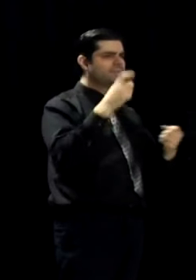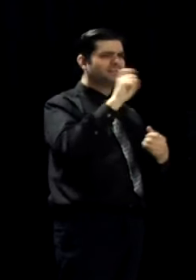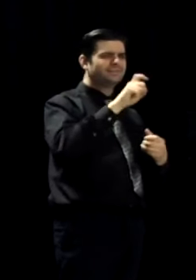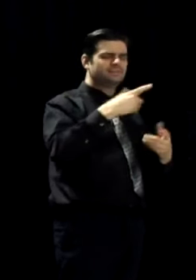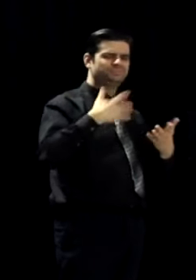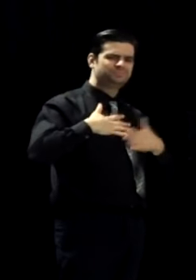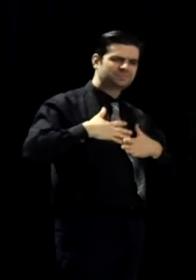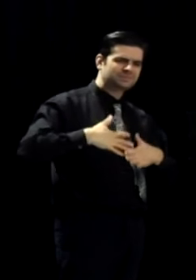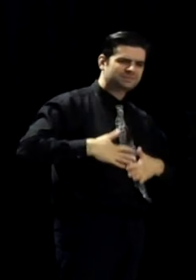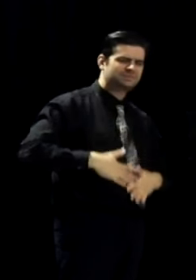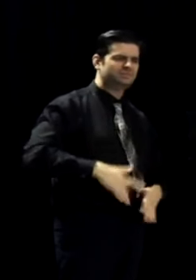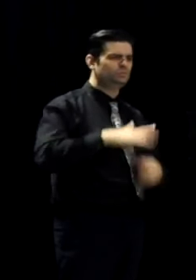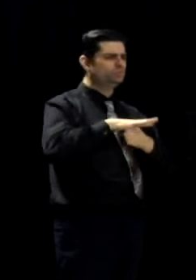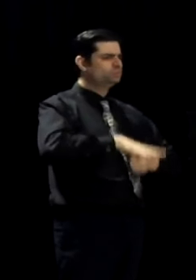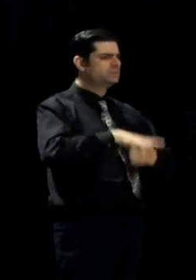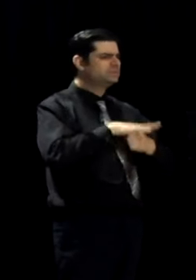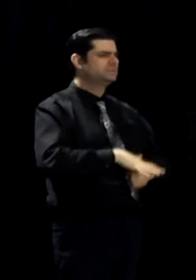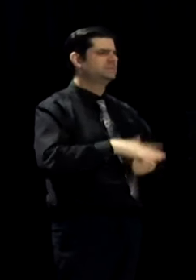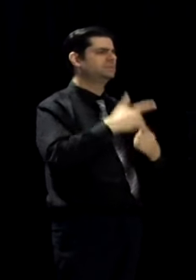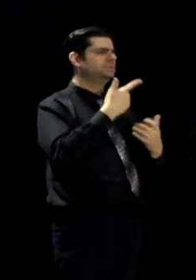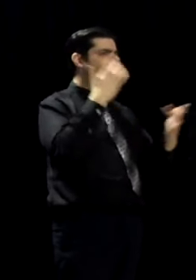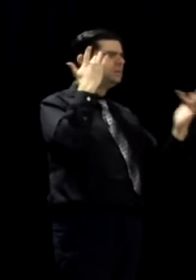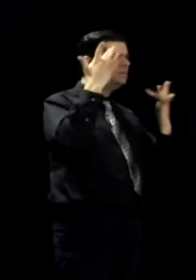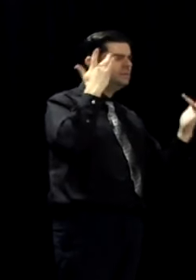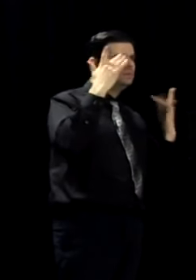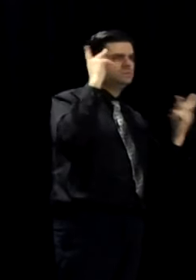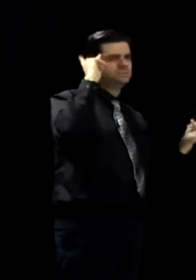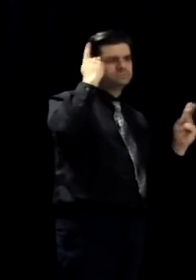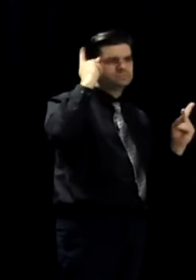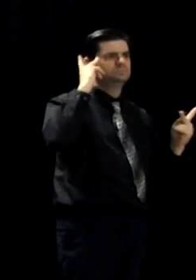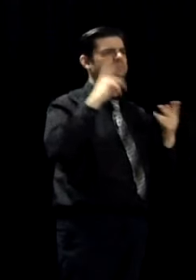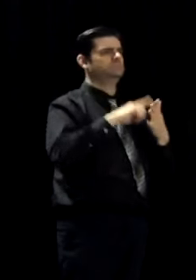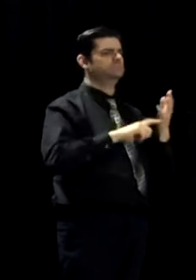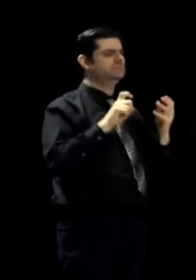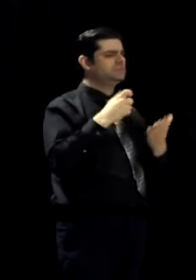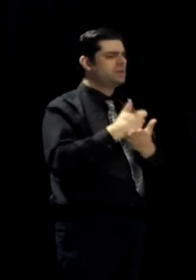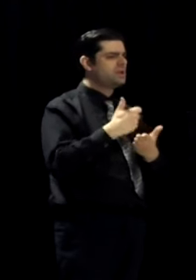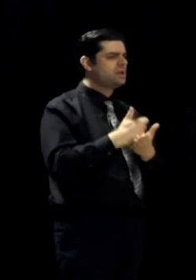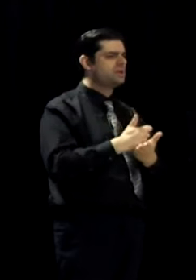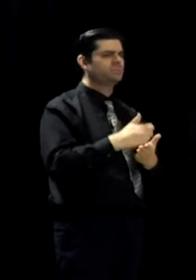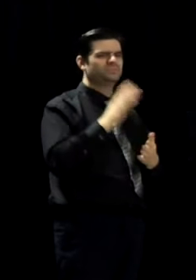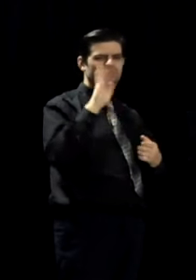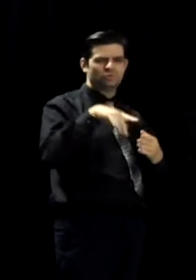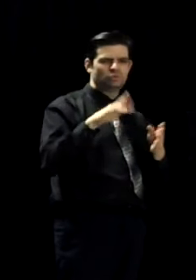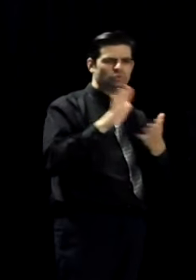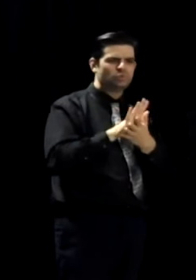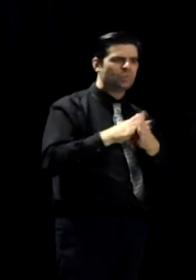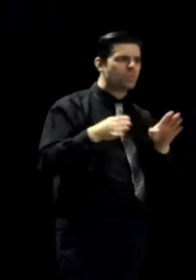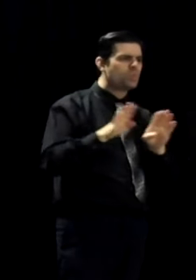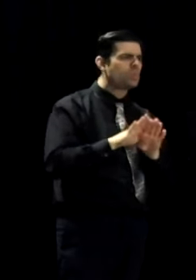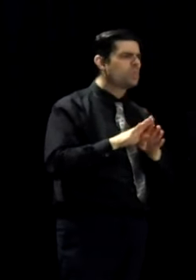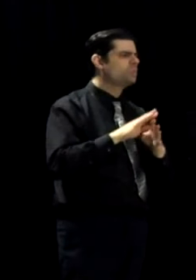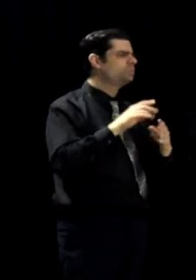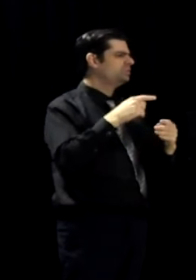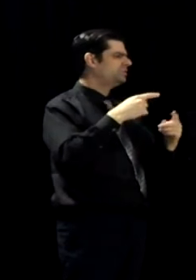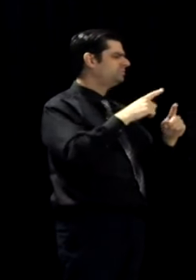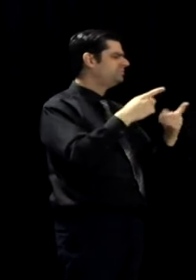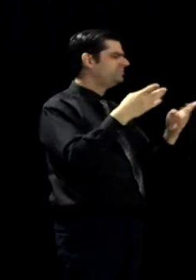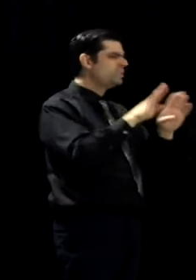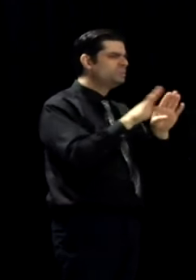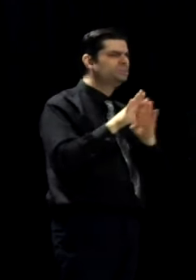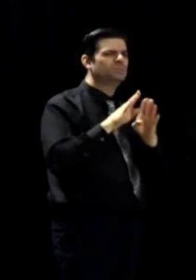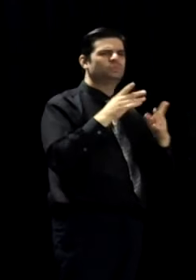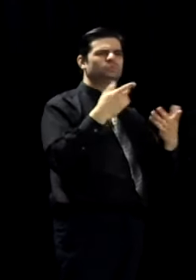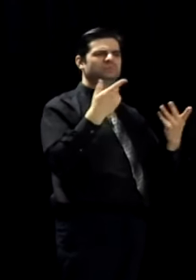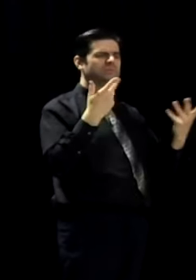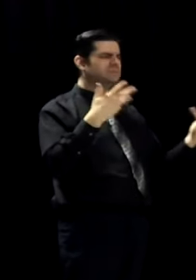folks. Again, a tough week related to closing of schools. Certainly, I know our teachers are disappointed. Our